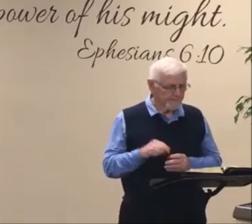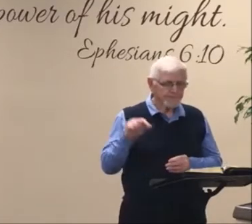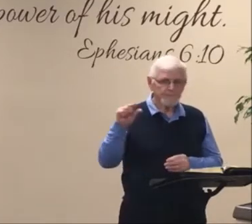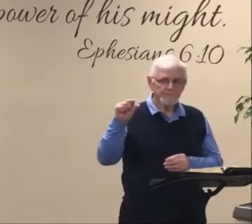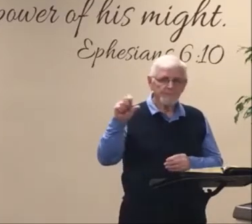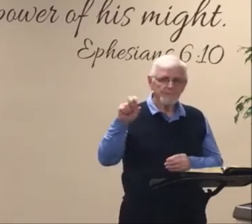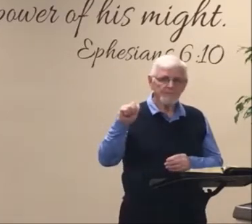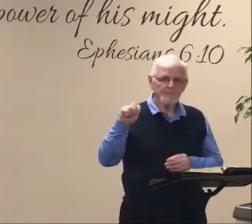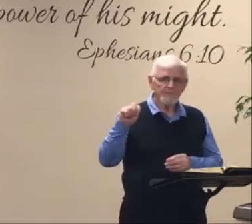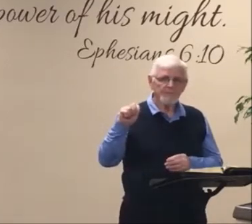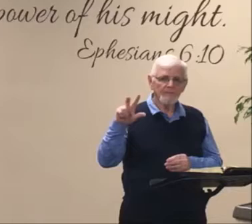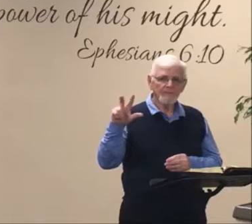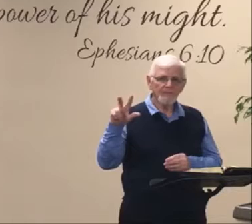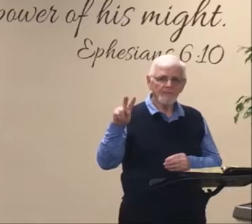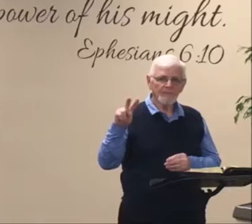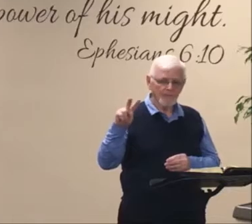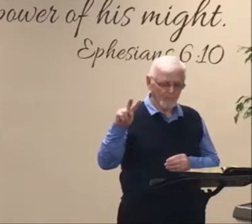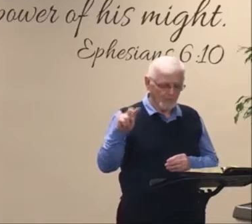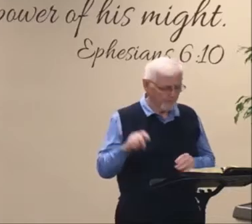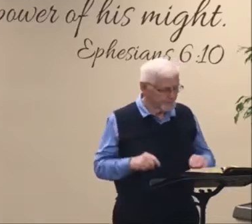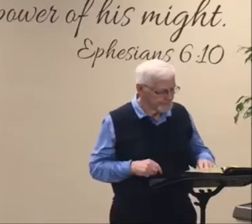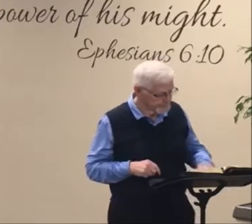chapter 32.